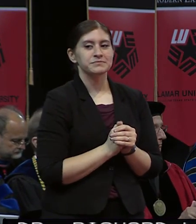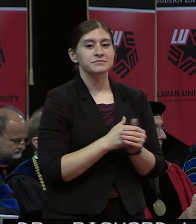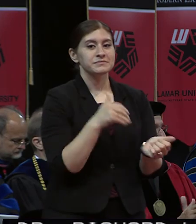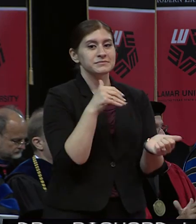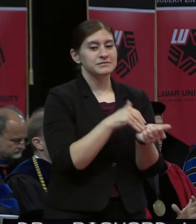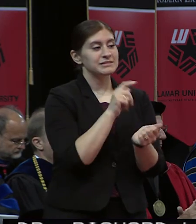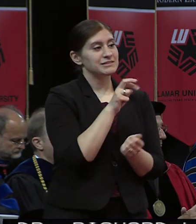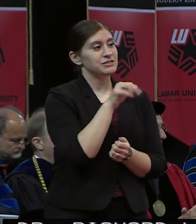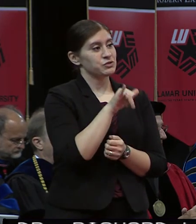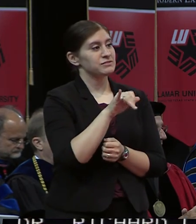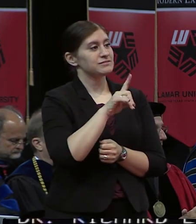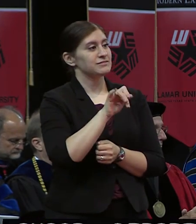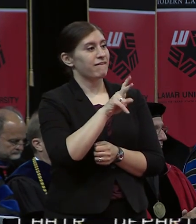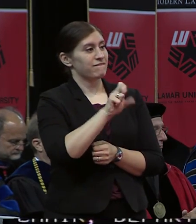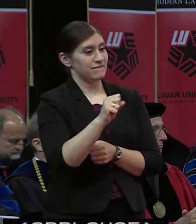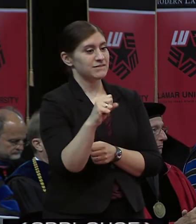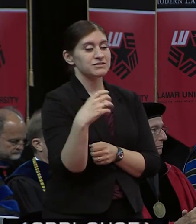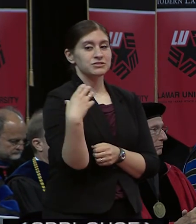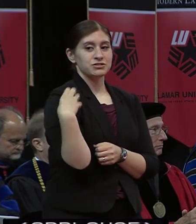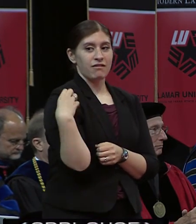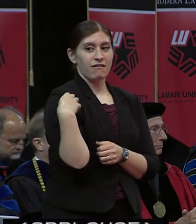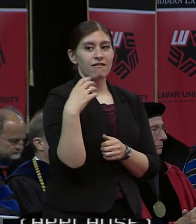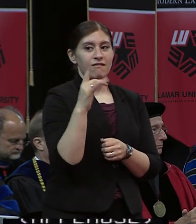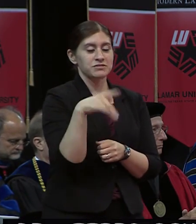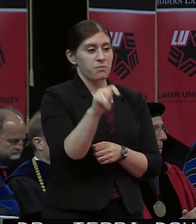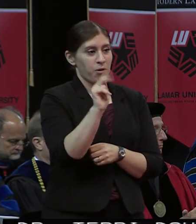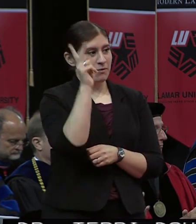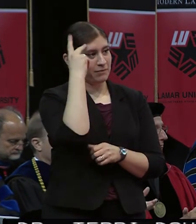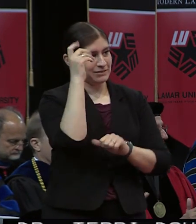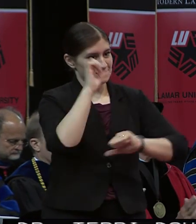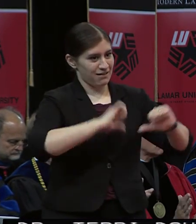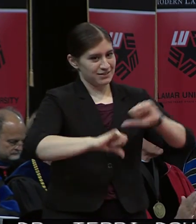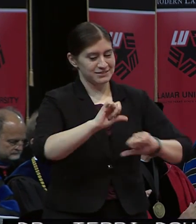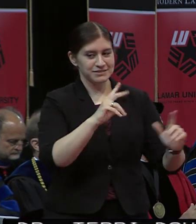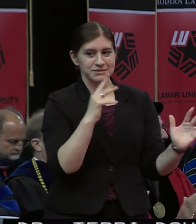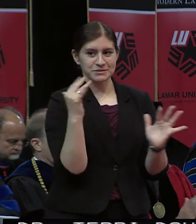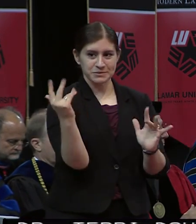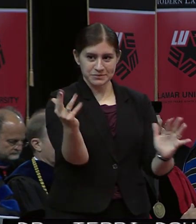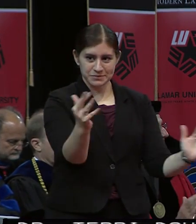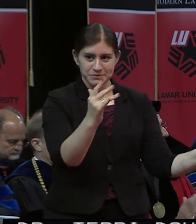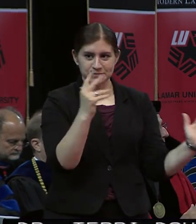Dr. Terry Davis, Chair, Department of Political Science.